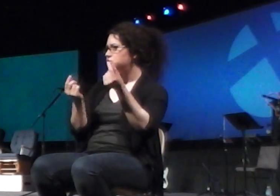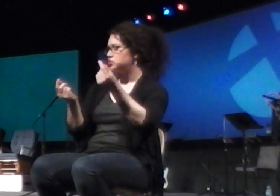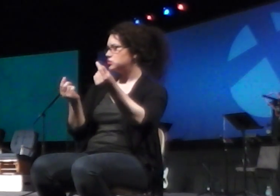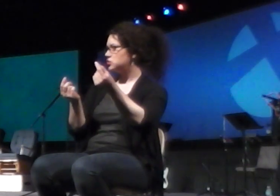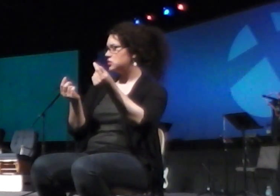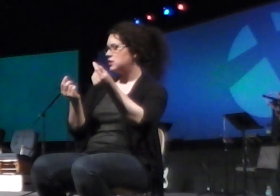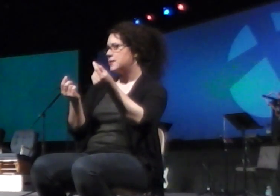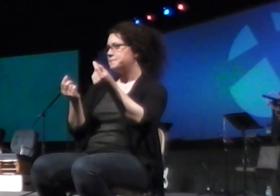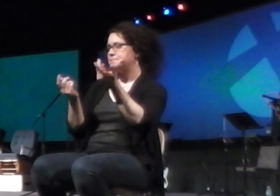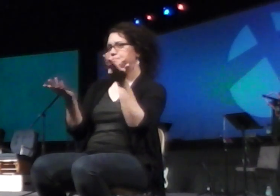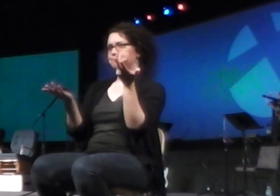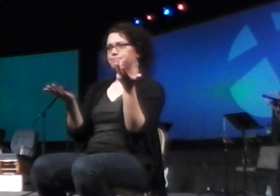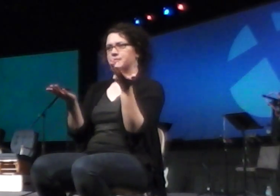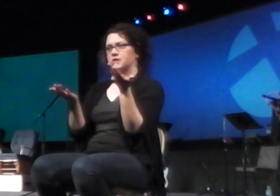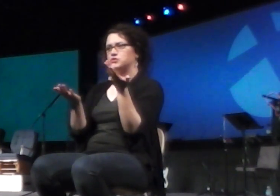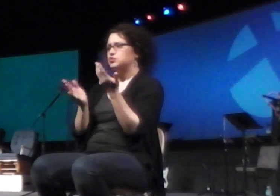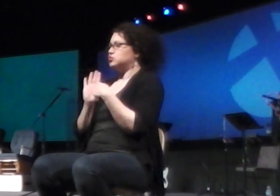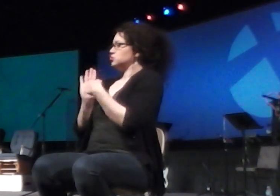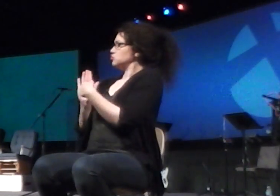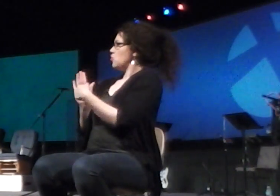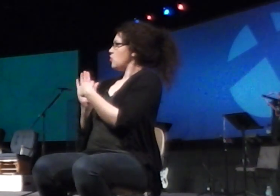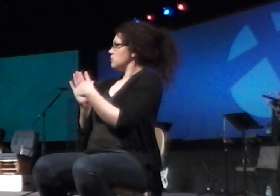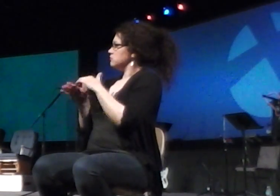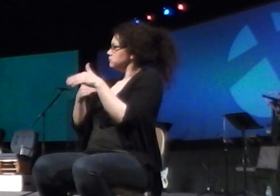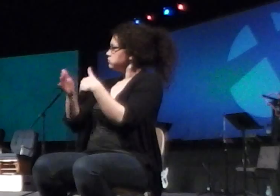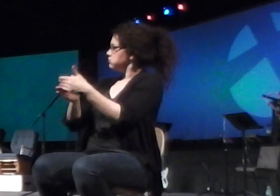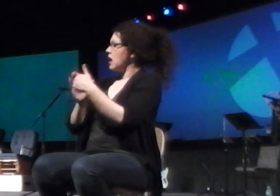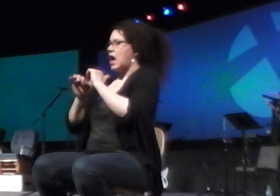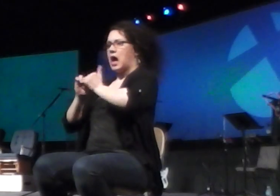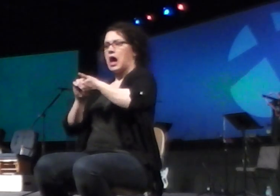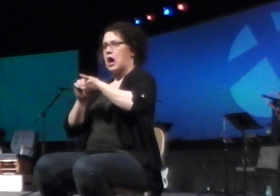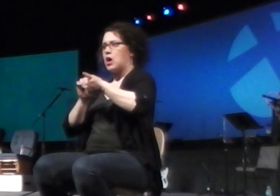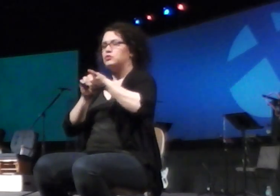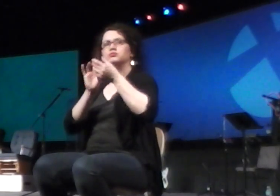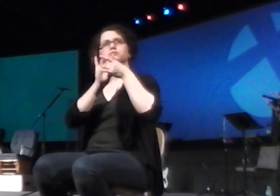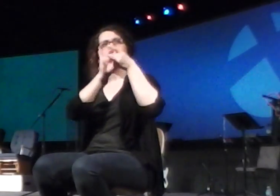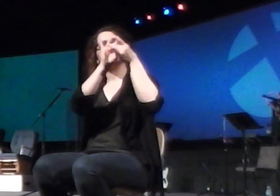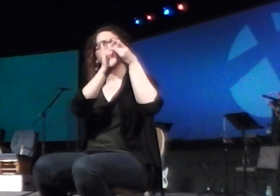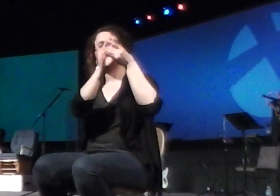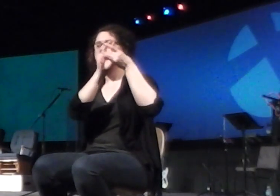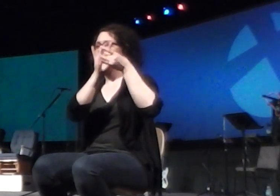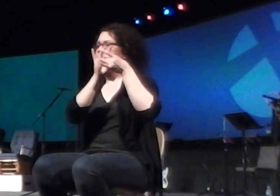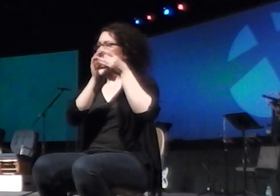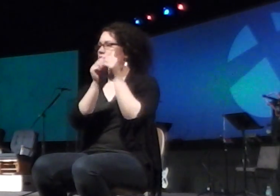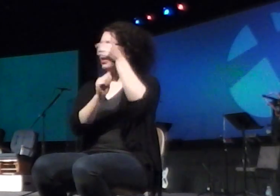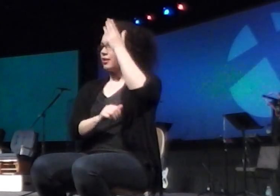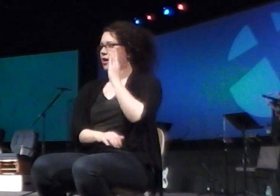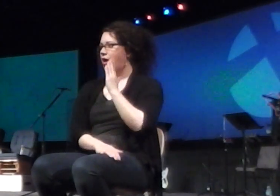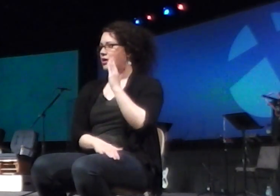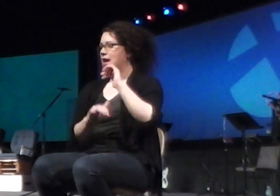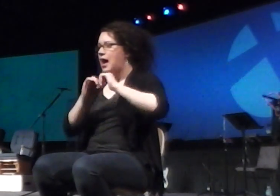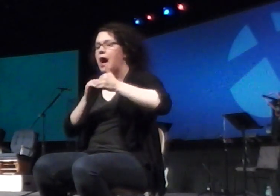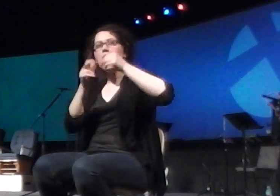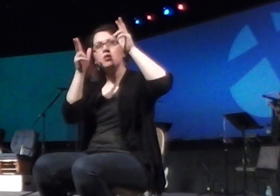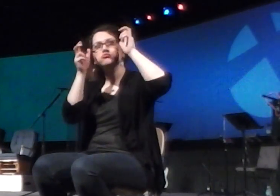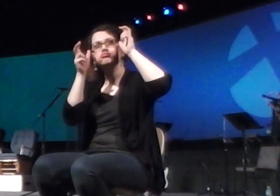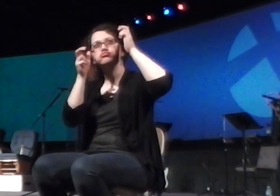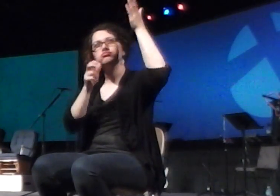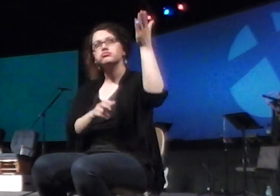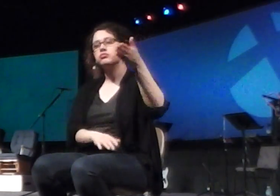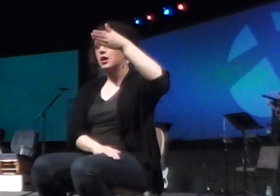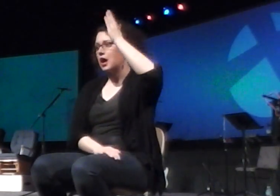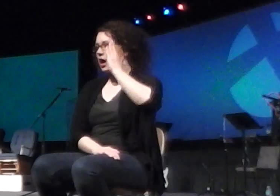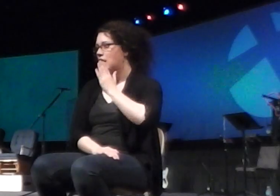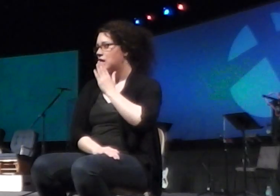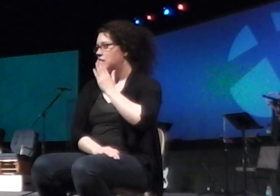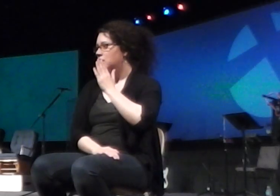to give an example of what it means to walk with God, what it means to hear God's voice. It needs to